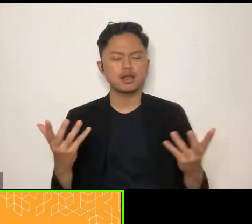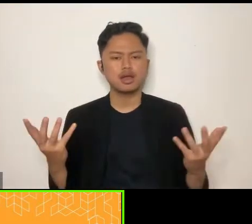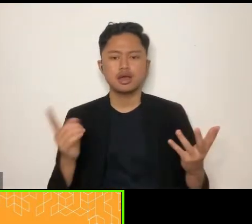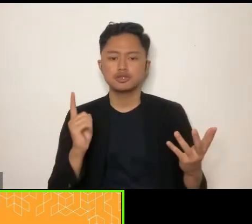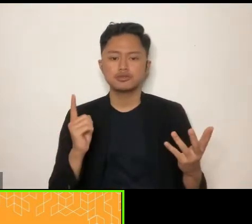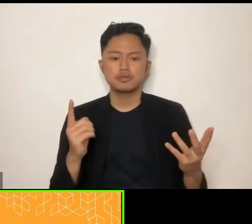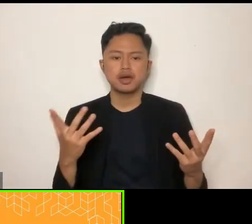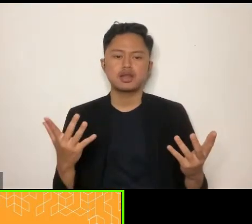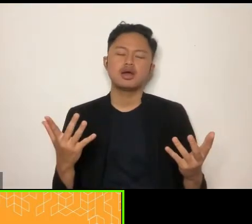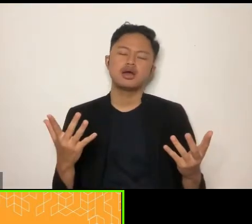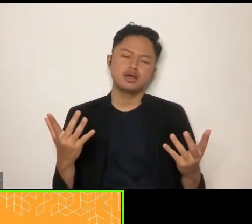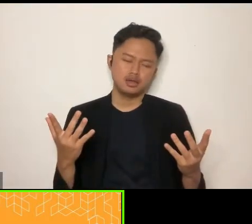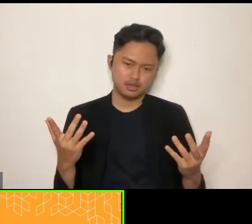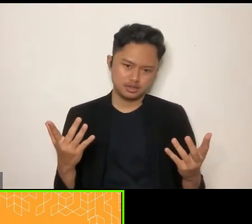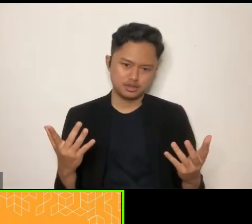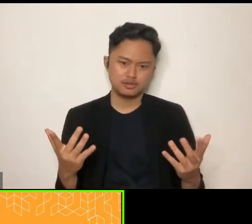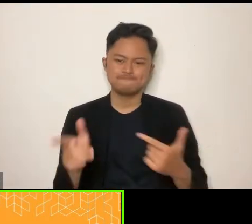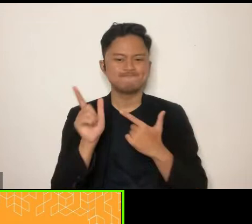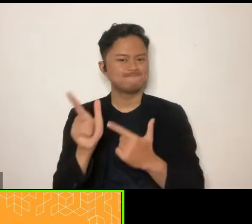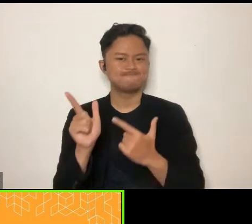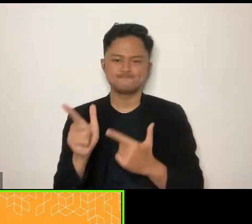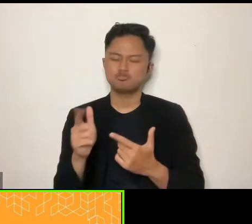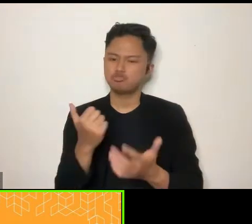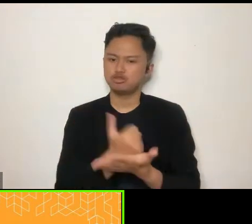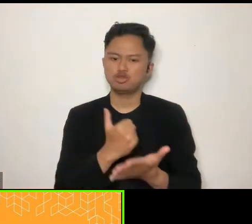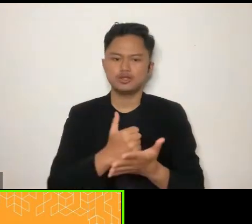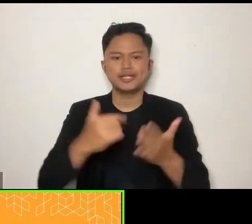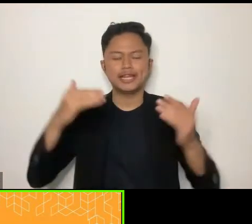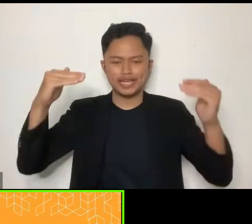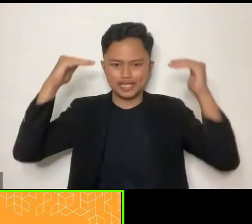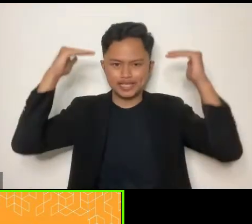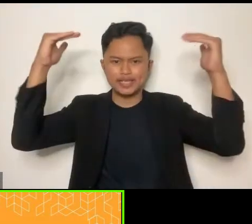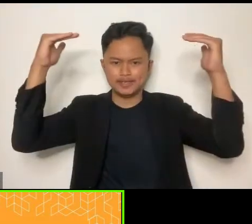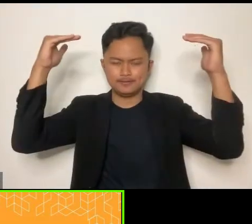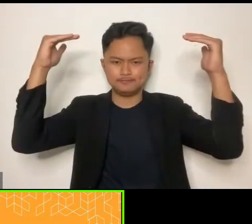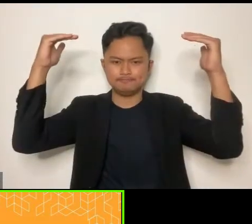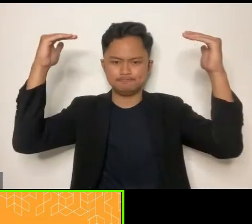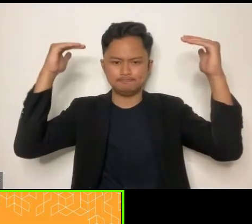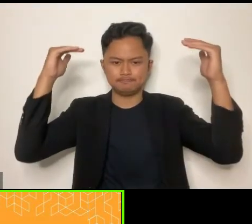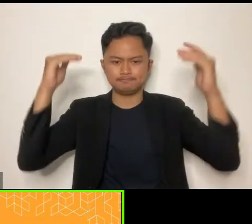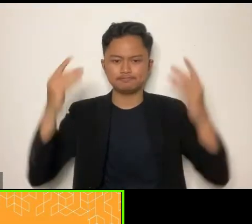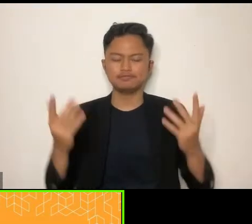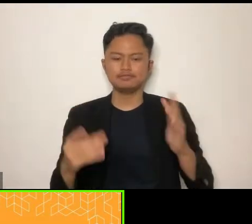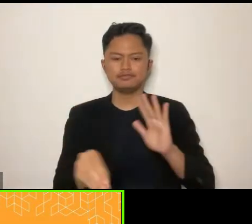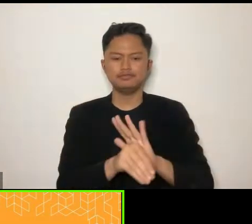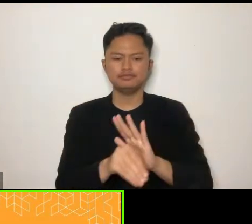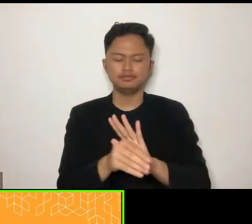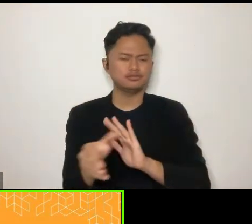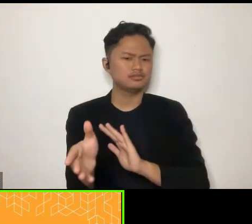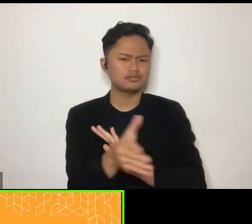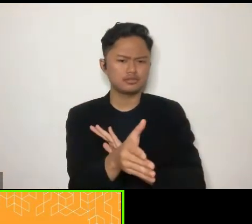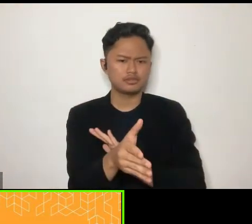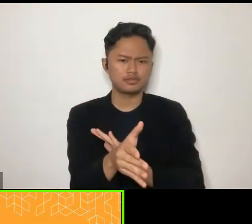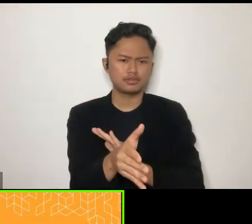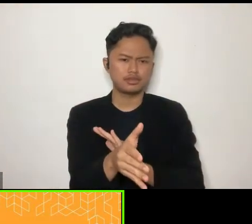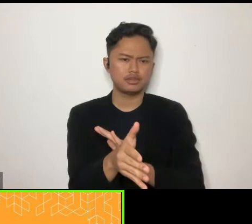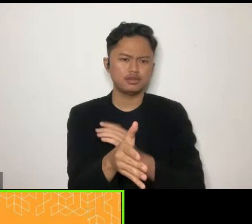high presence of the military. And because West Papua is the most militarized